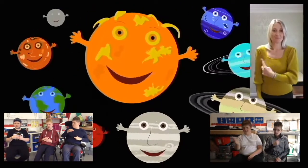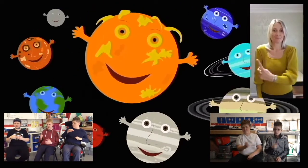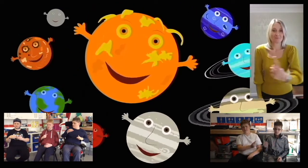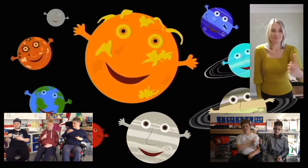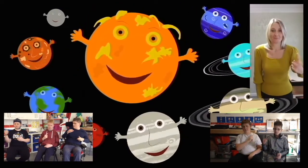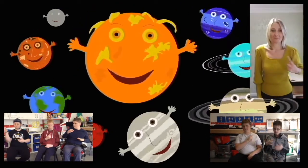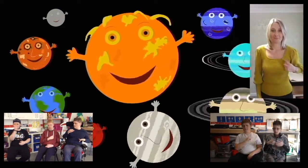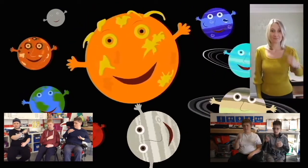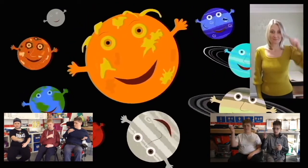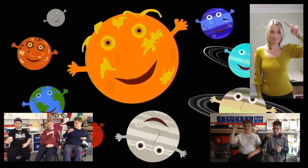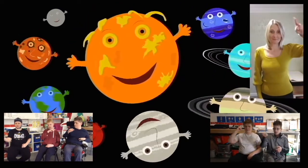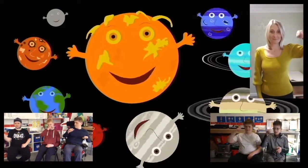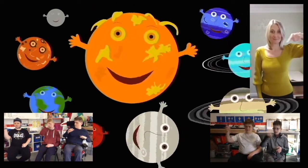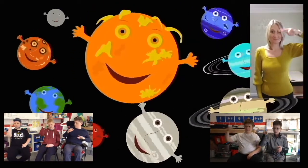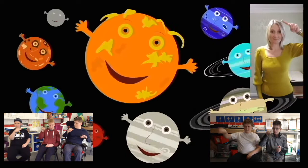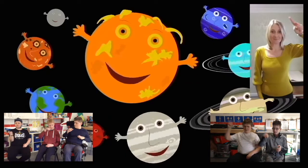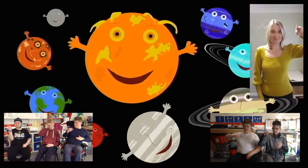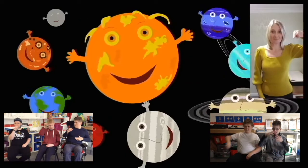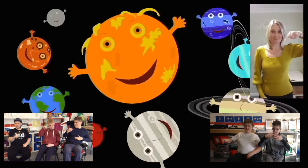We are the